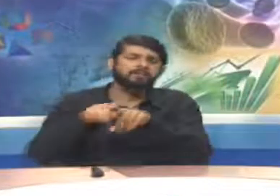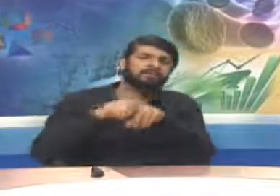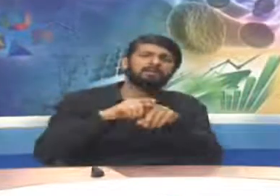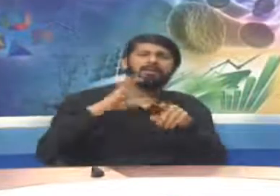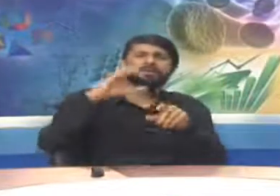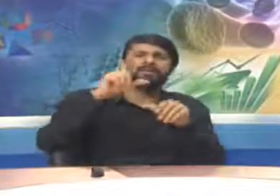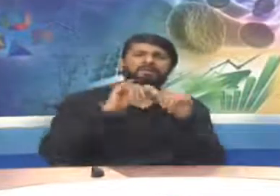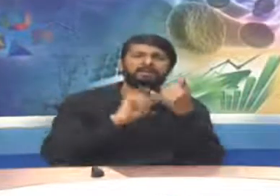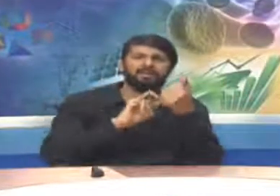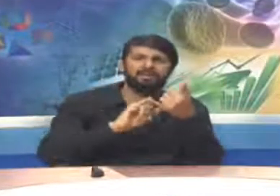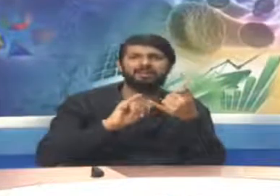They are not